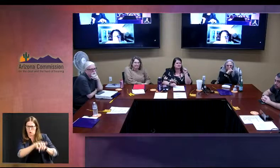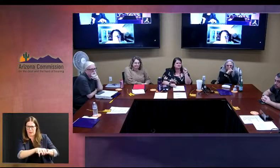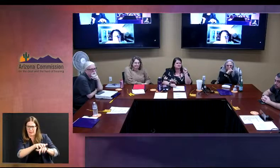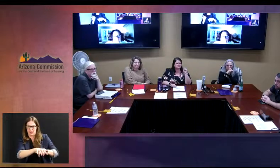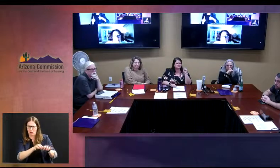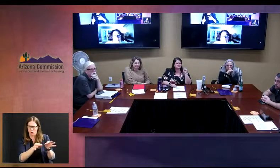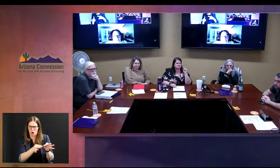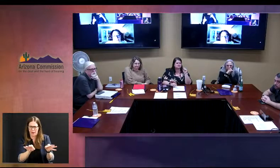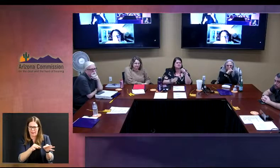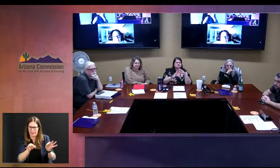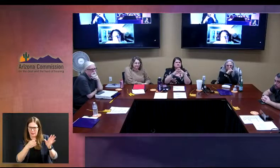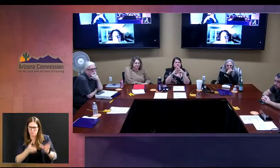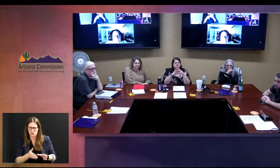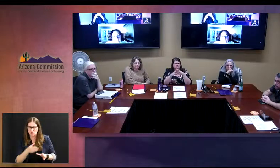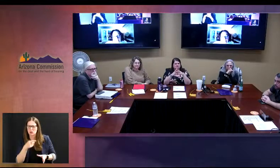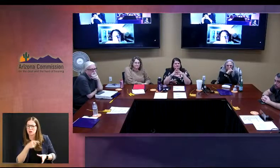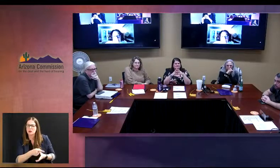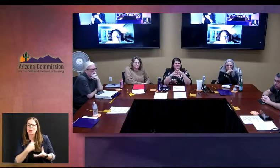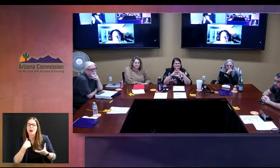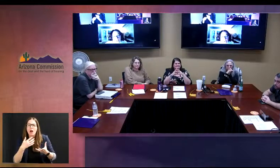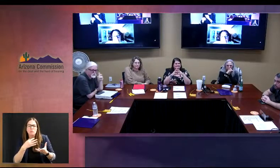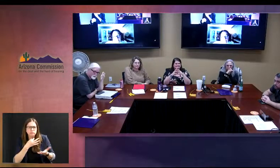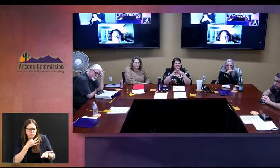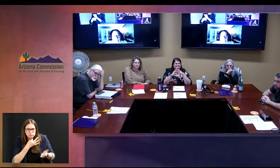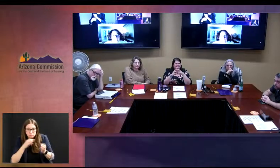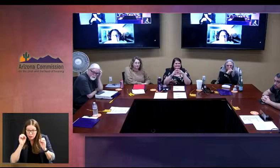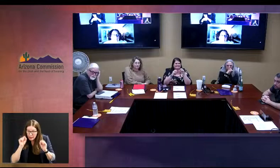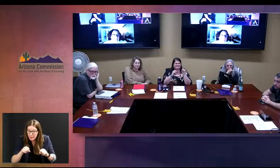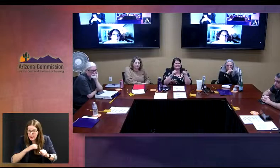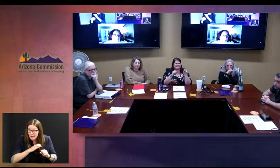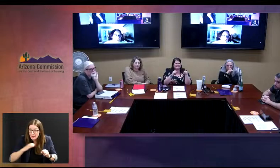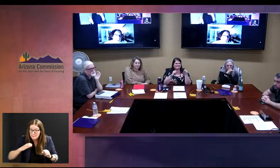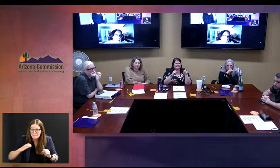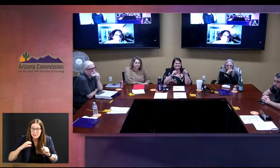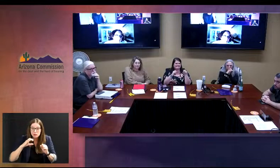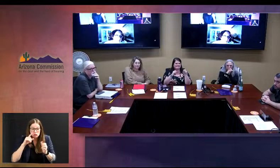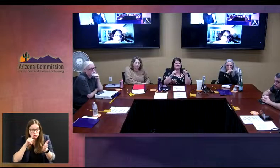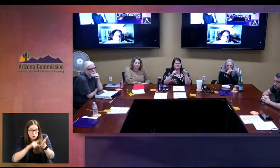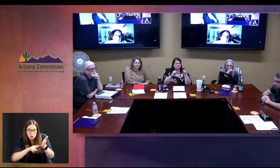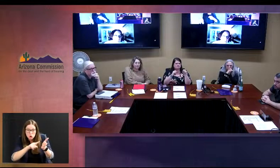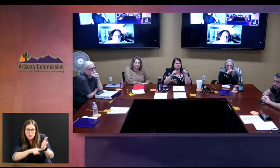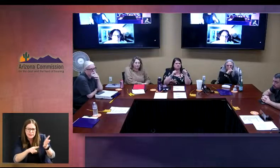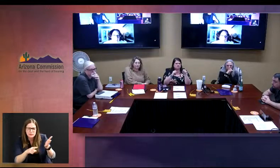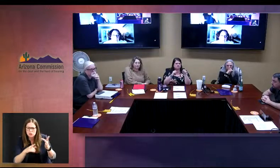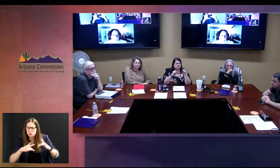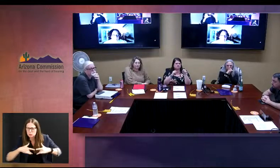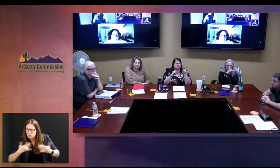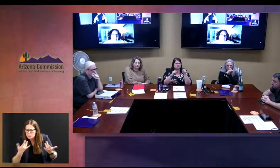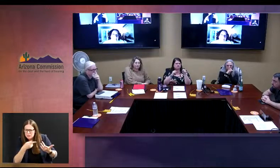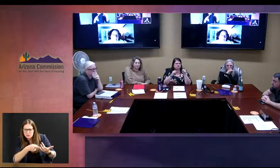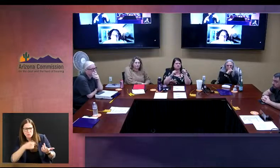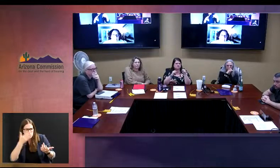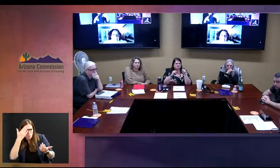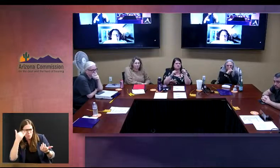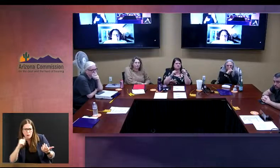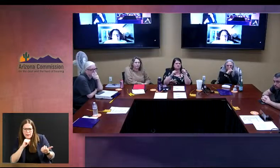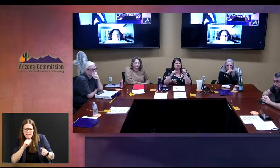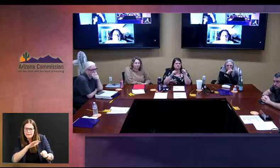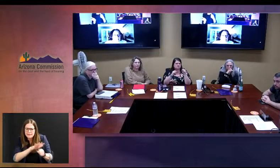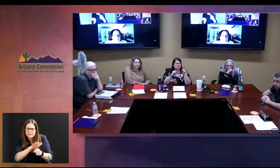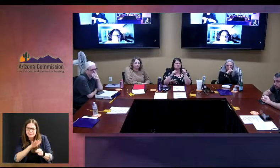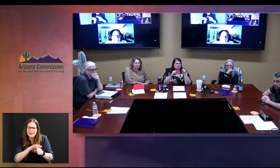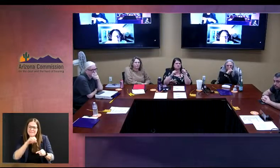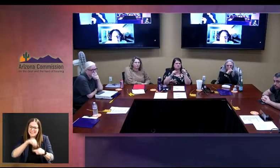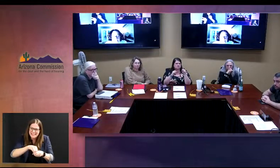into the employment aspects for the hard of hearing that we were talking about at the end of the last